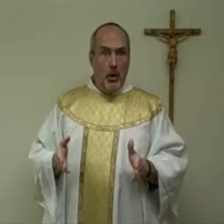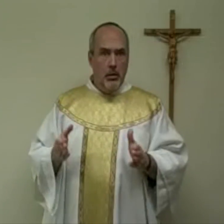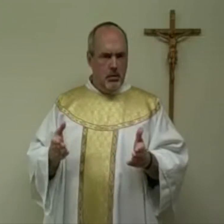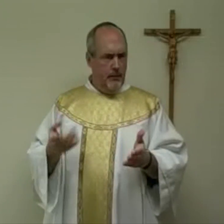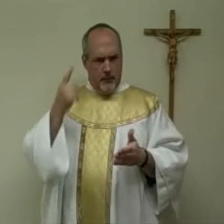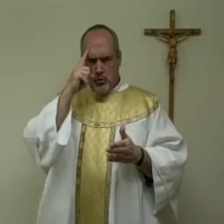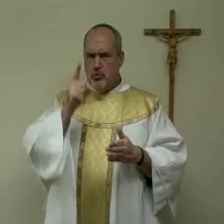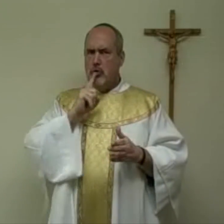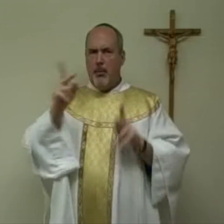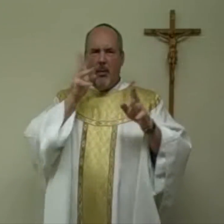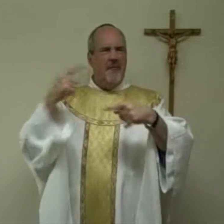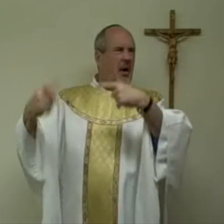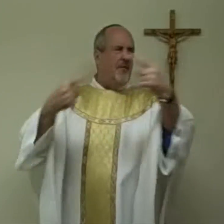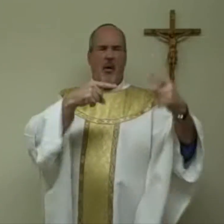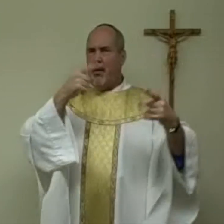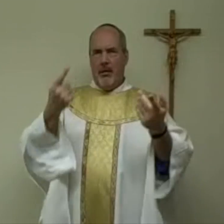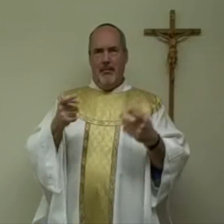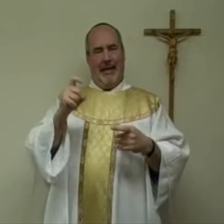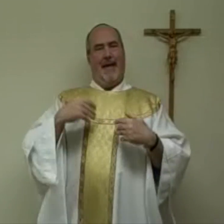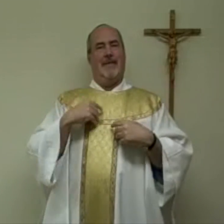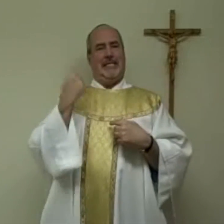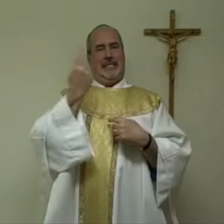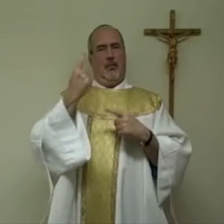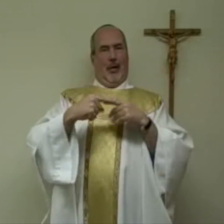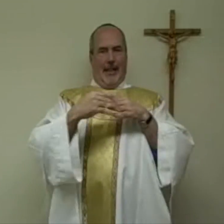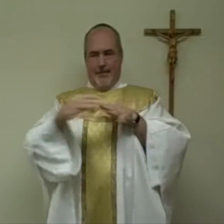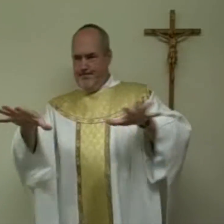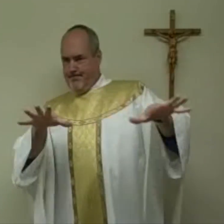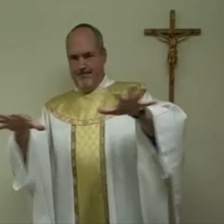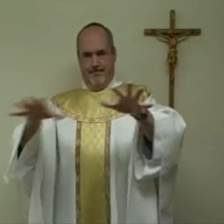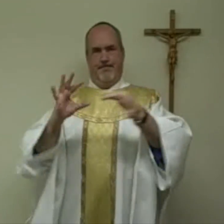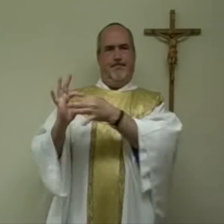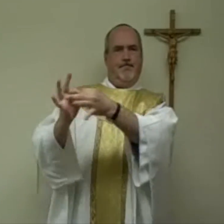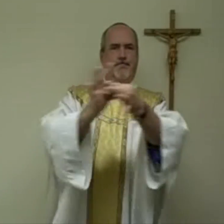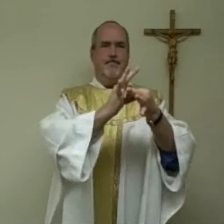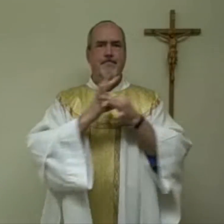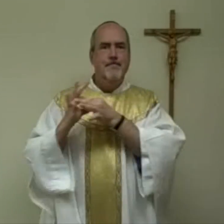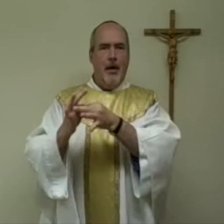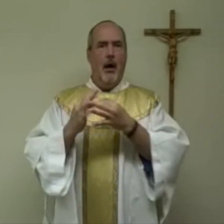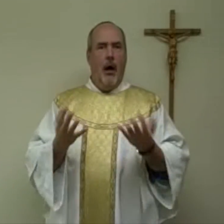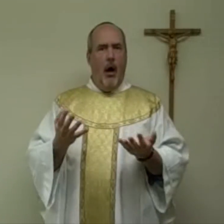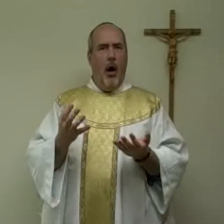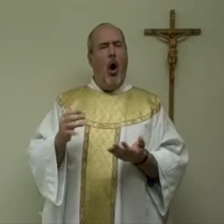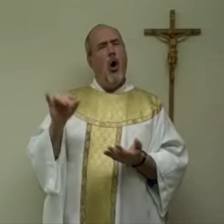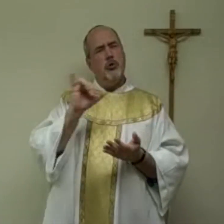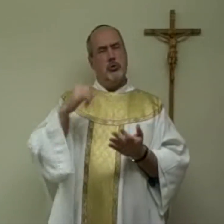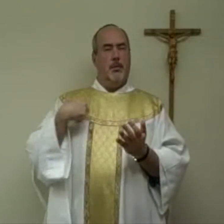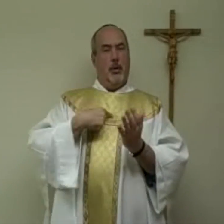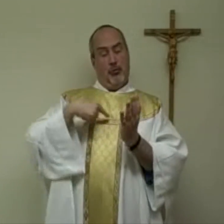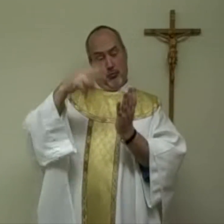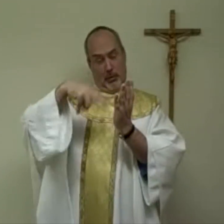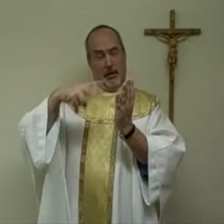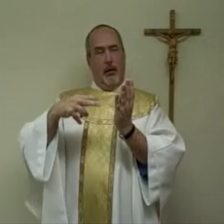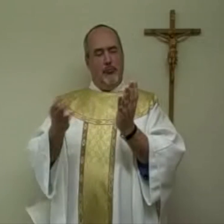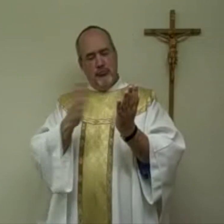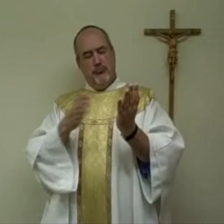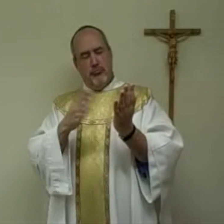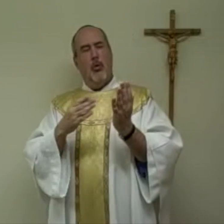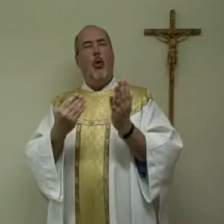pope? Well, for sure, if we didn't have a leader, people would argue and break off into their own groups, but a